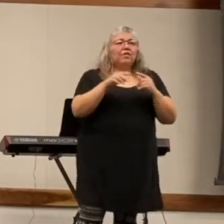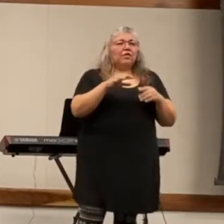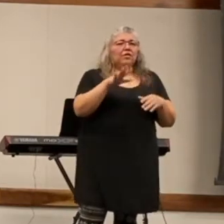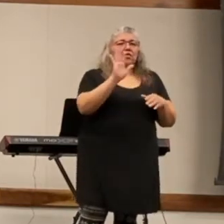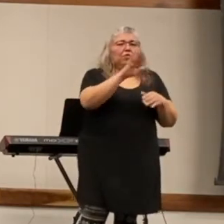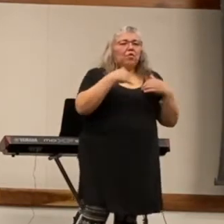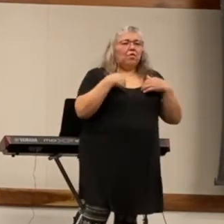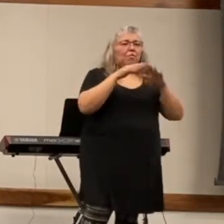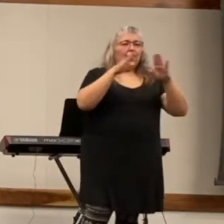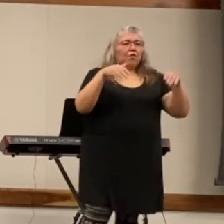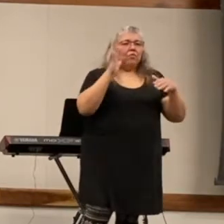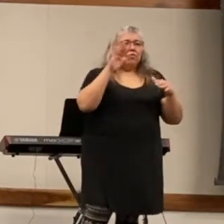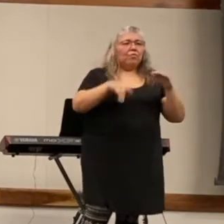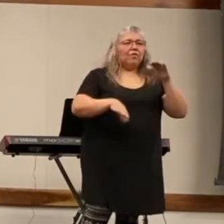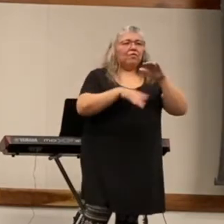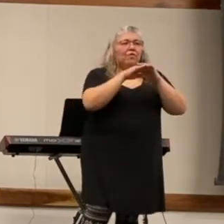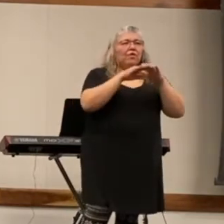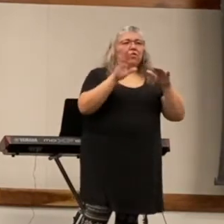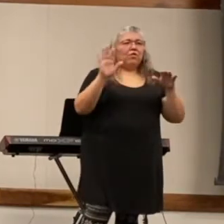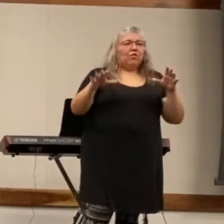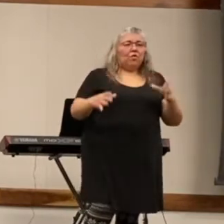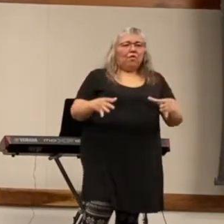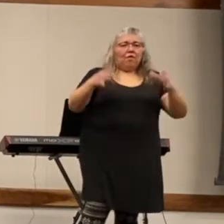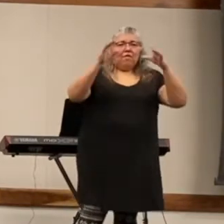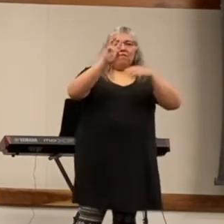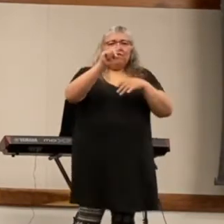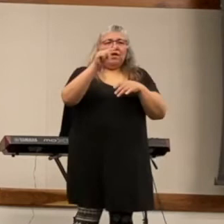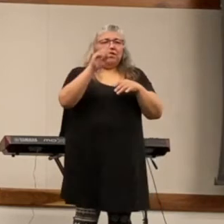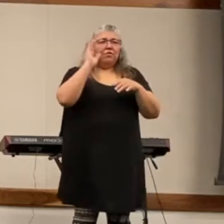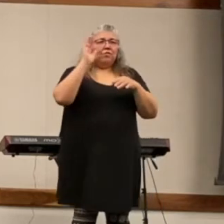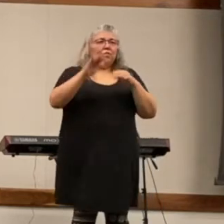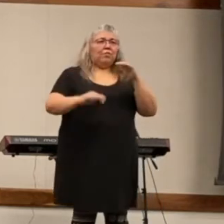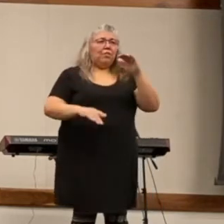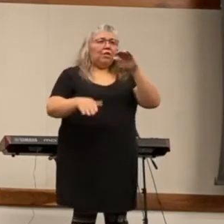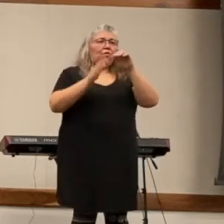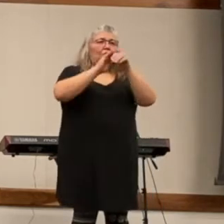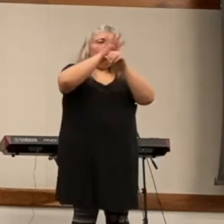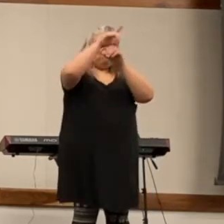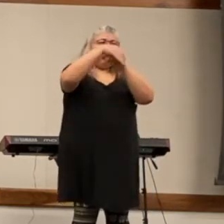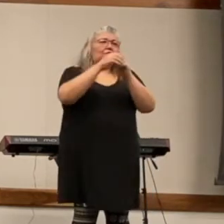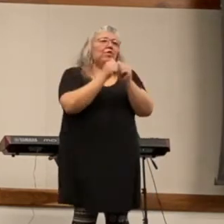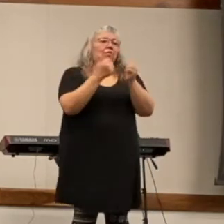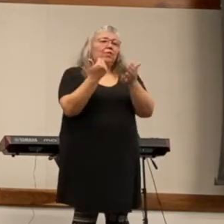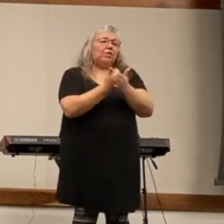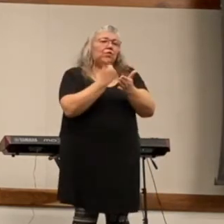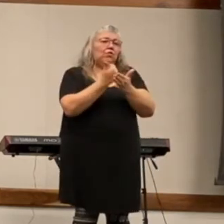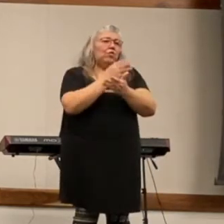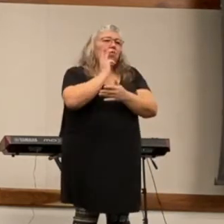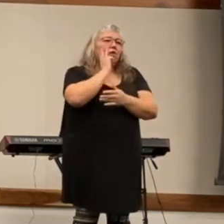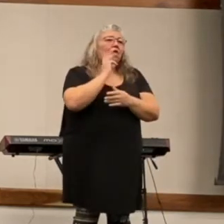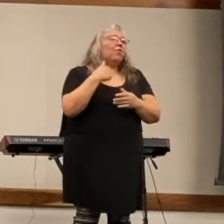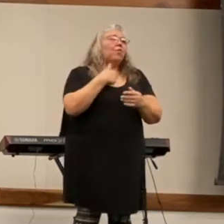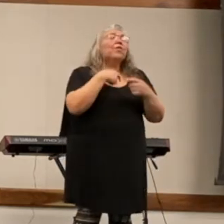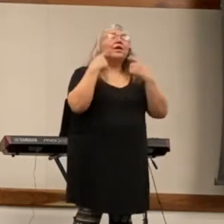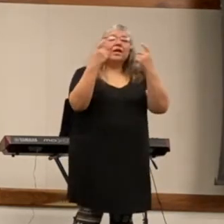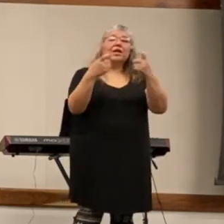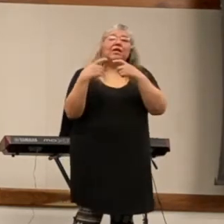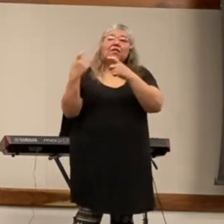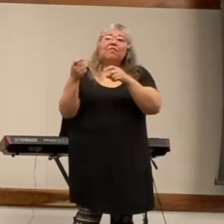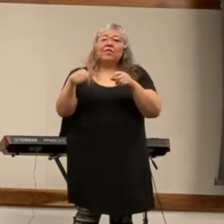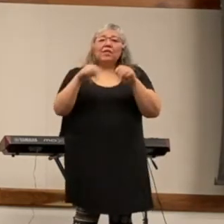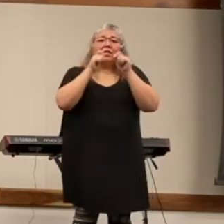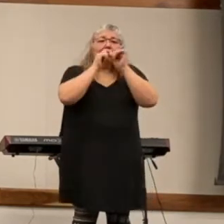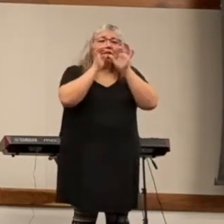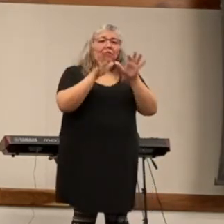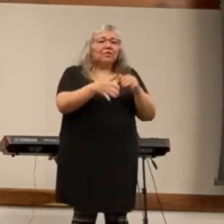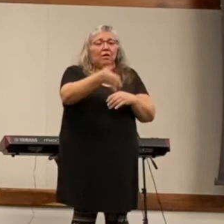filled and your vats will overflow with new wine. Listen, when we give, we must remember that the blessings